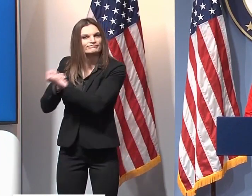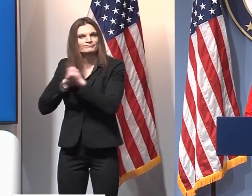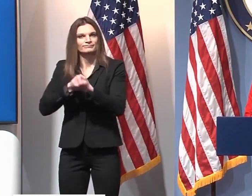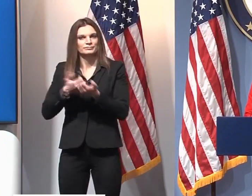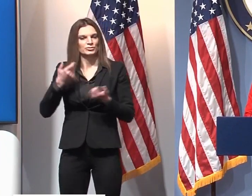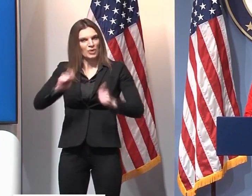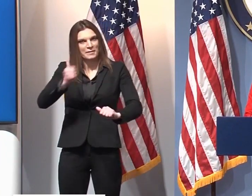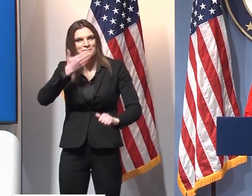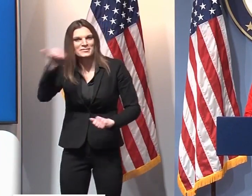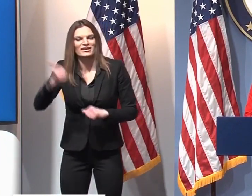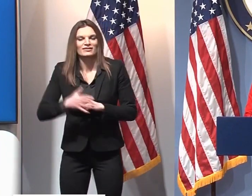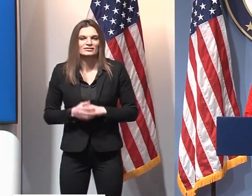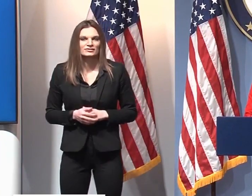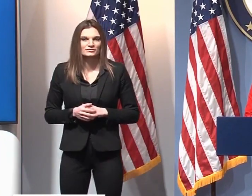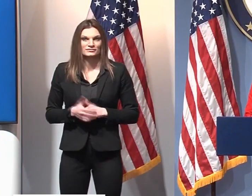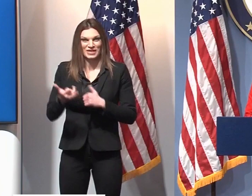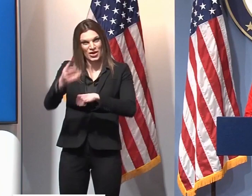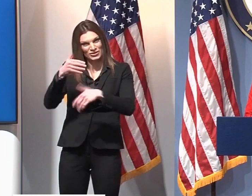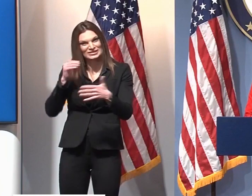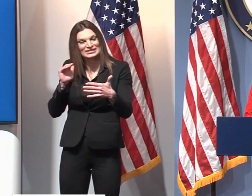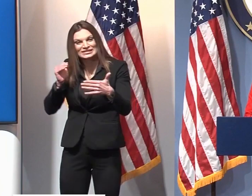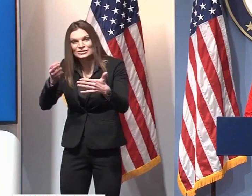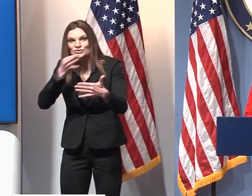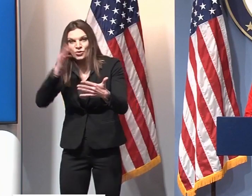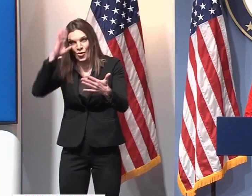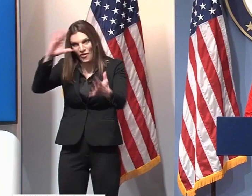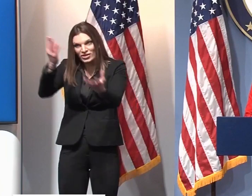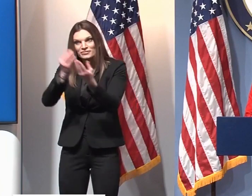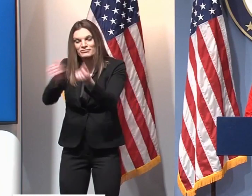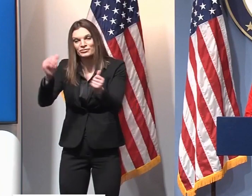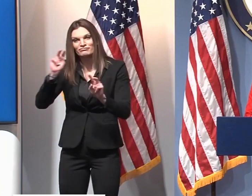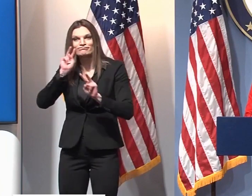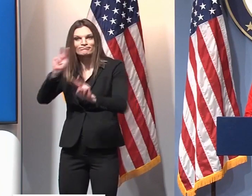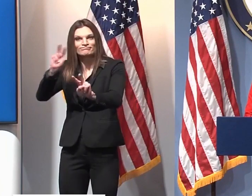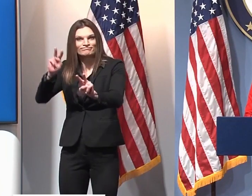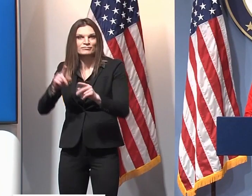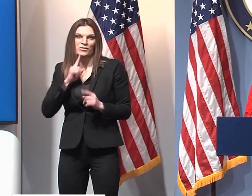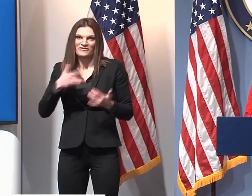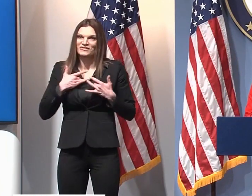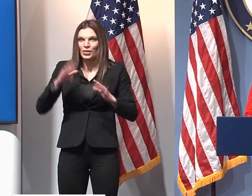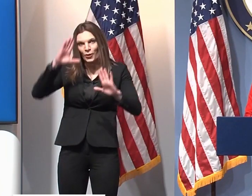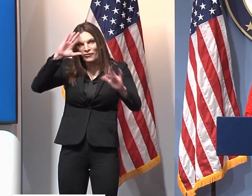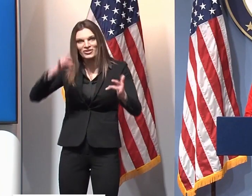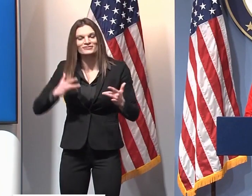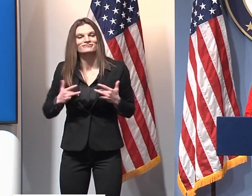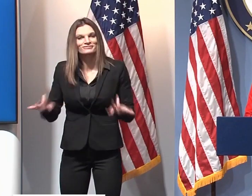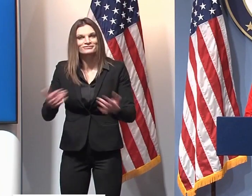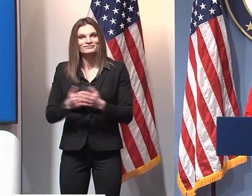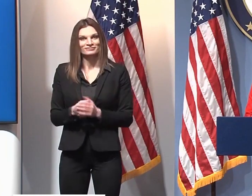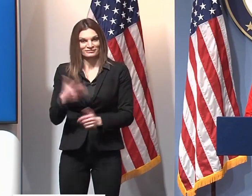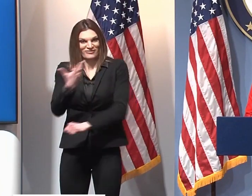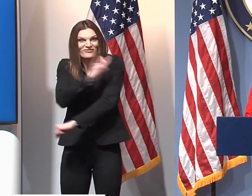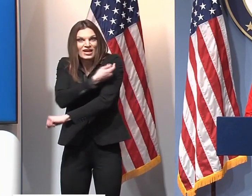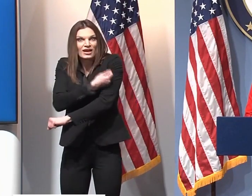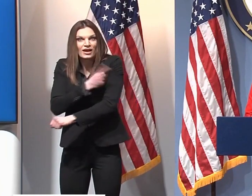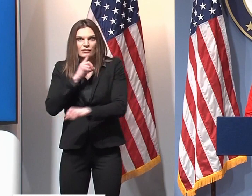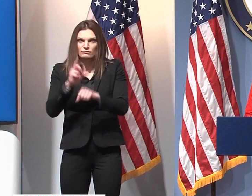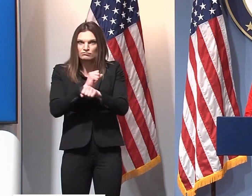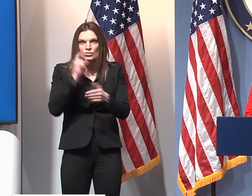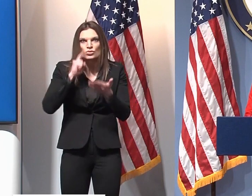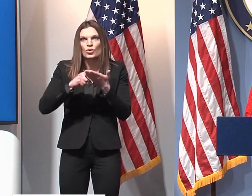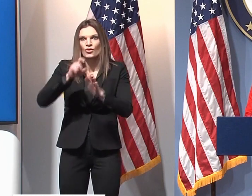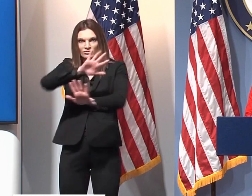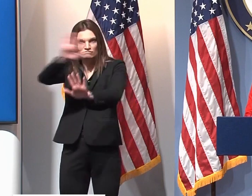crises. We're so close, and there is good reason for hope. Vaccinations nationwide have picked up